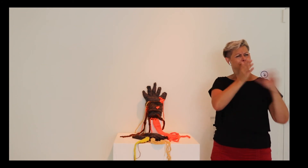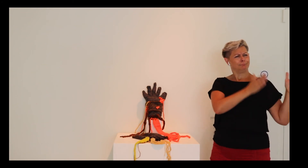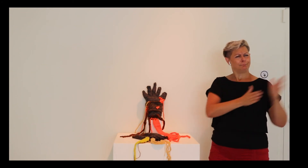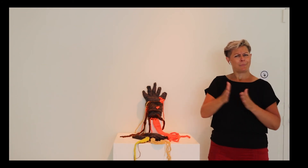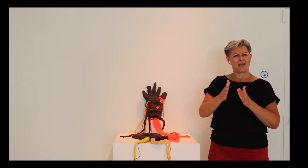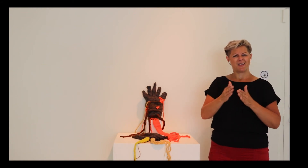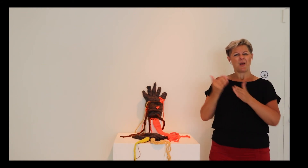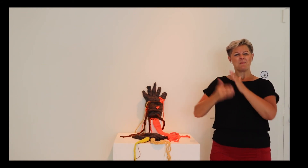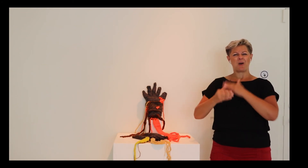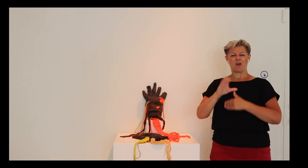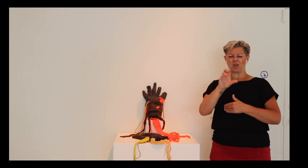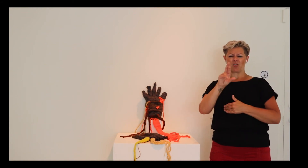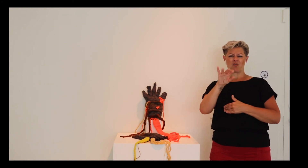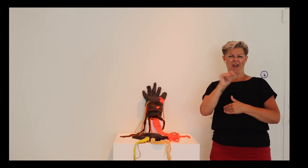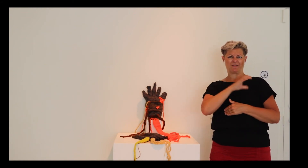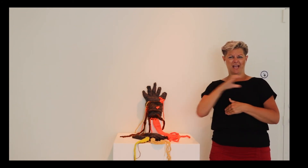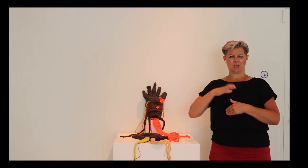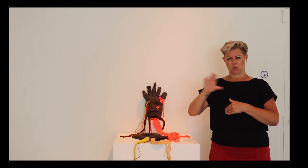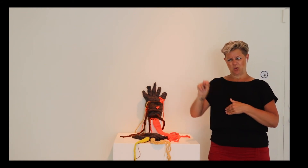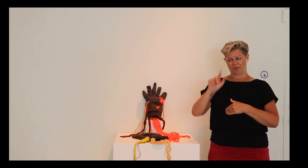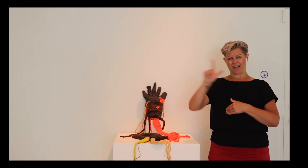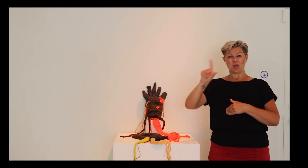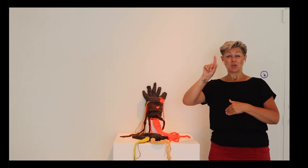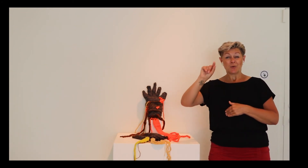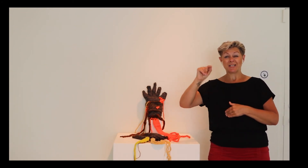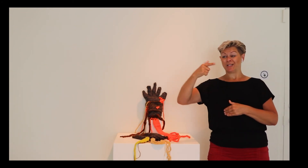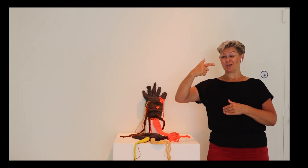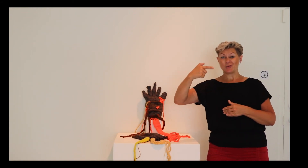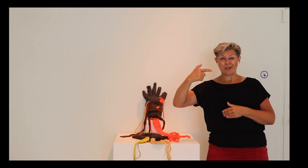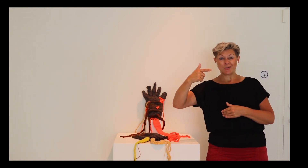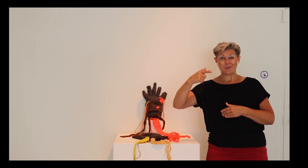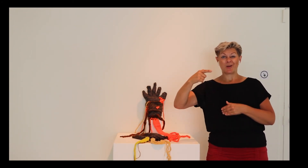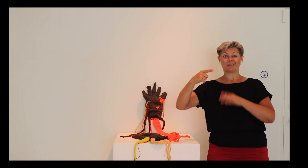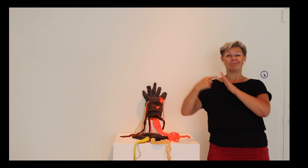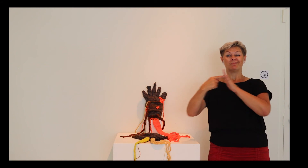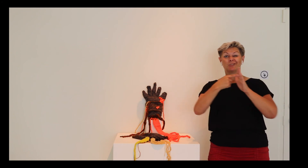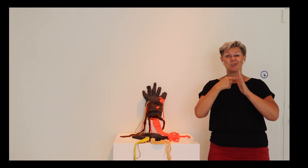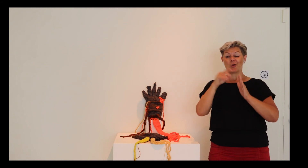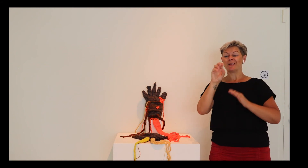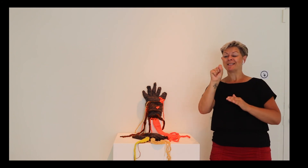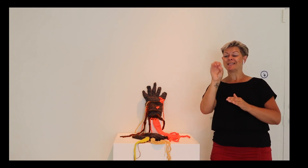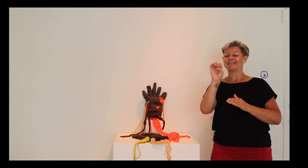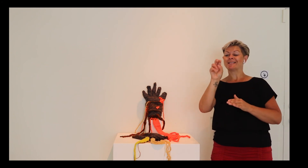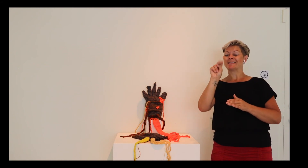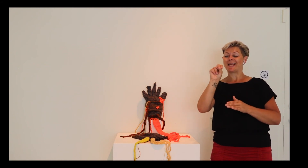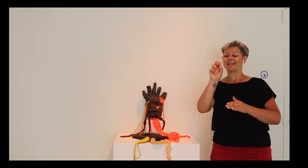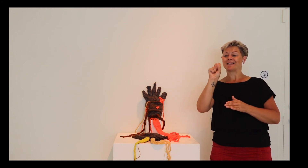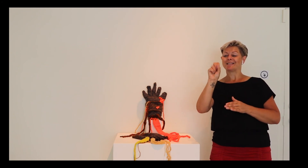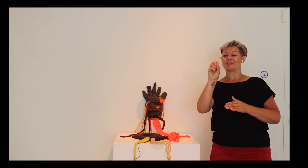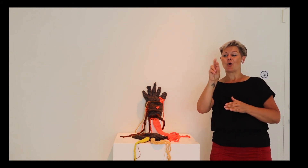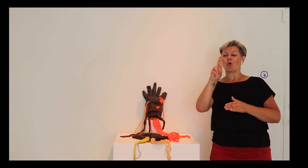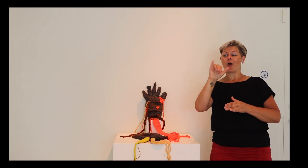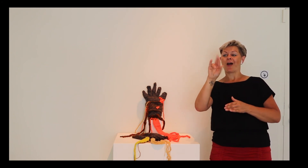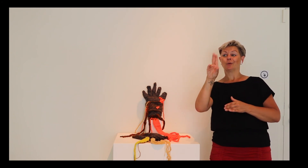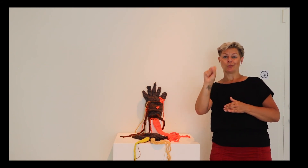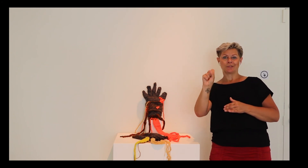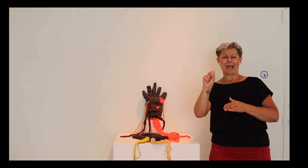of Craft Council of Newfoundland and Labrador's 2021 exhibition Sensorius, a very tactile